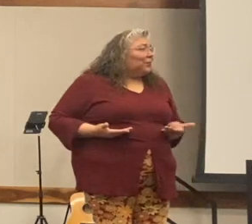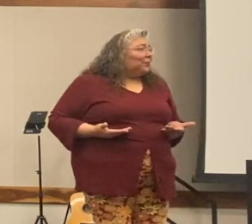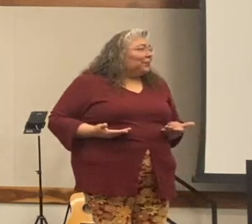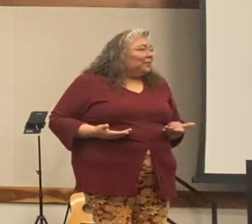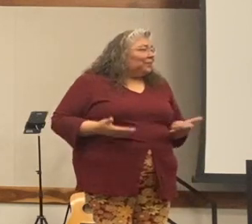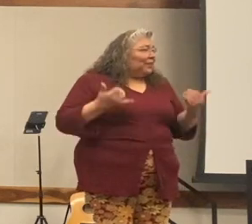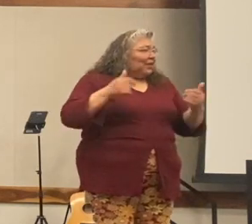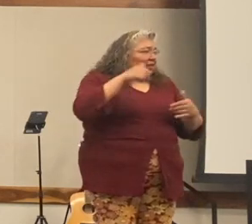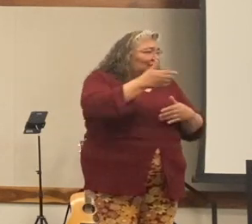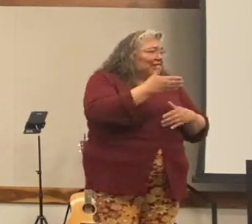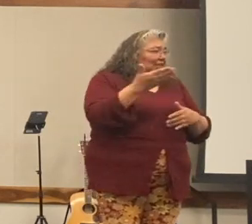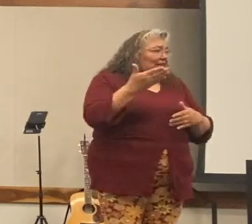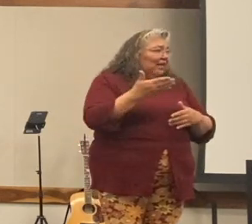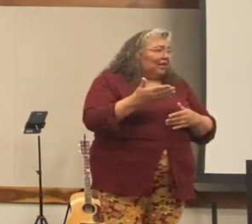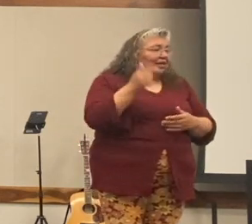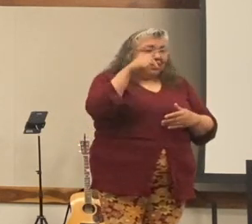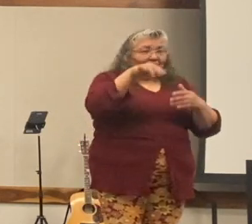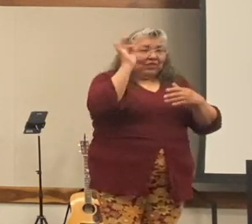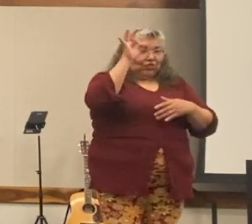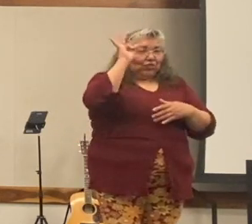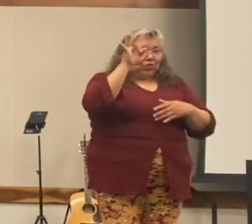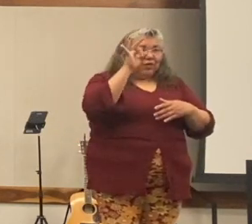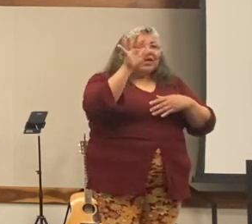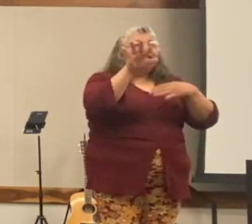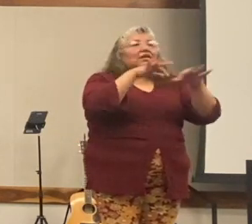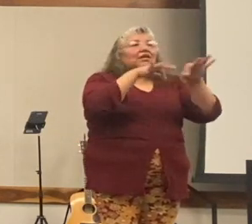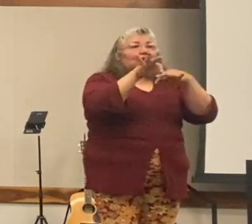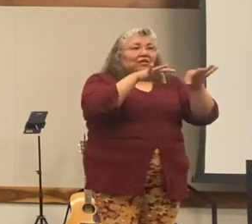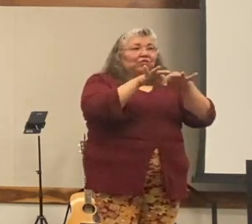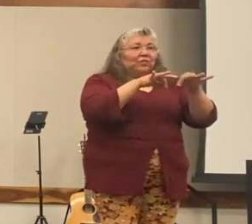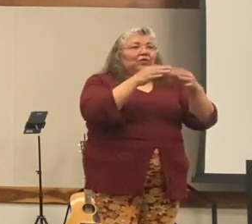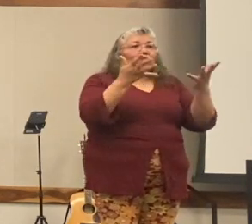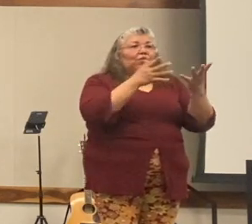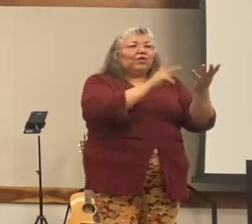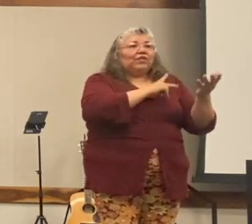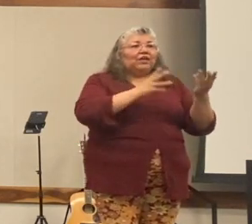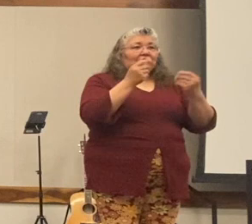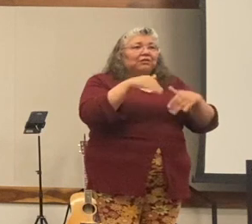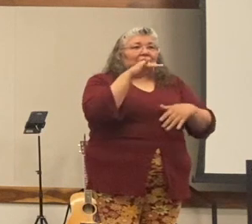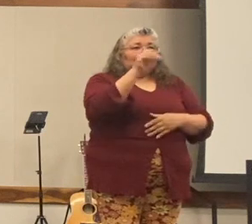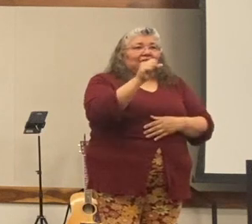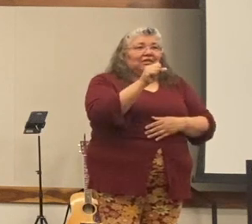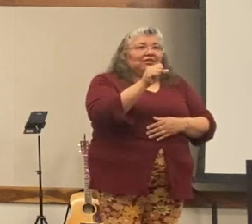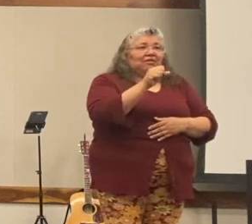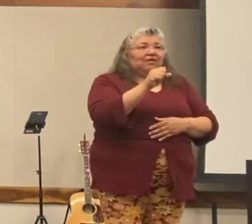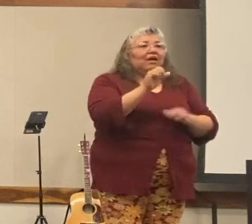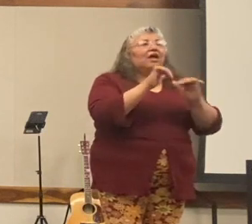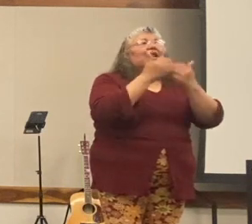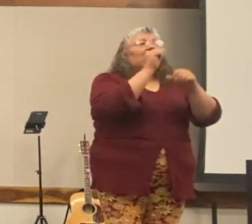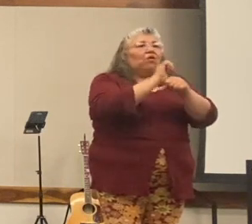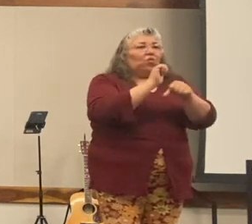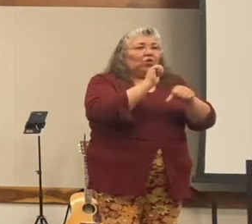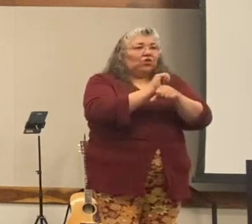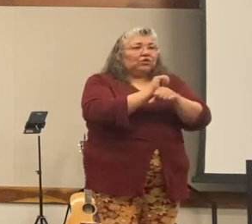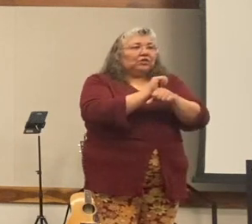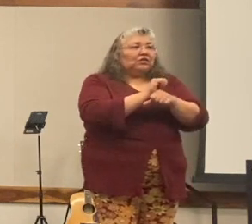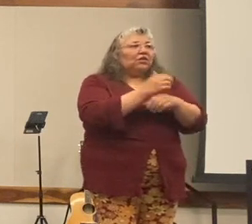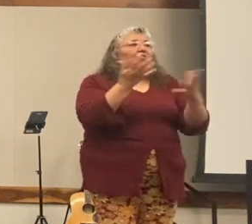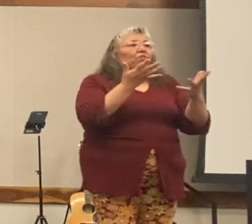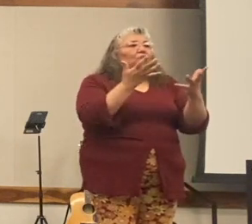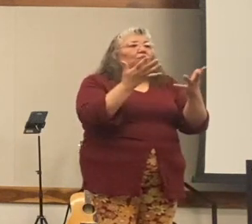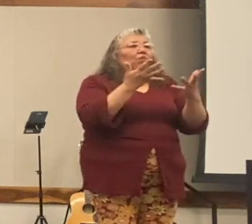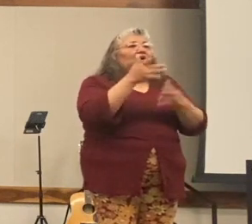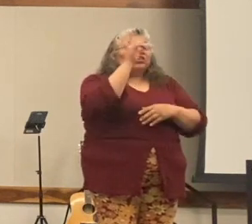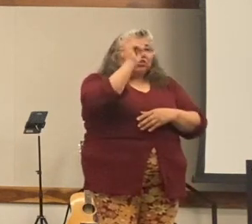So here's the thing. So in this sermon, he explained what the kingdom is and how it works and what it ought